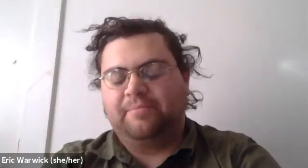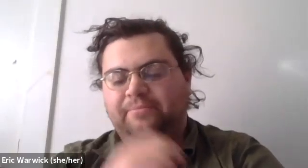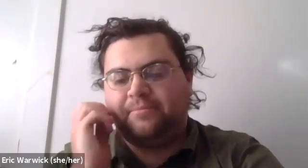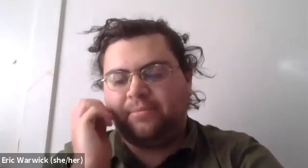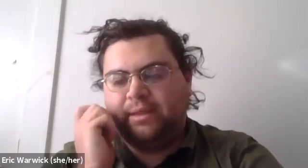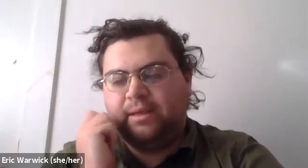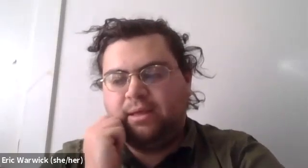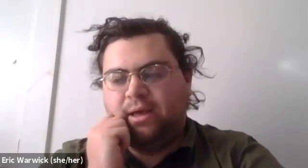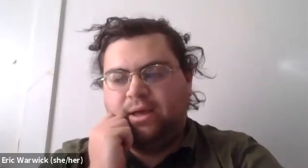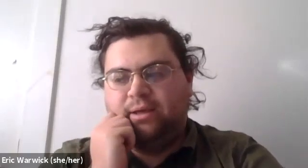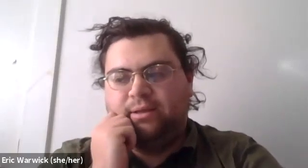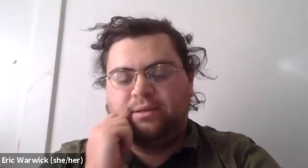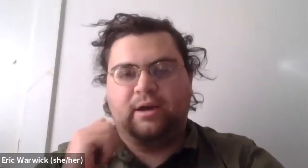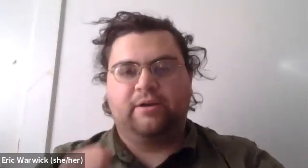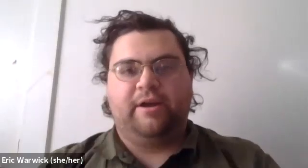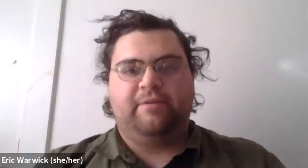very